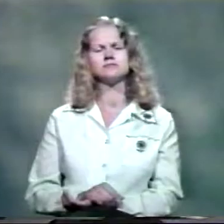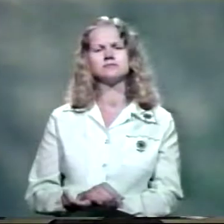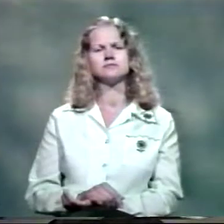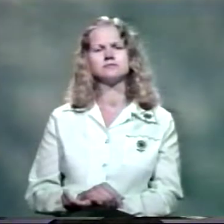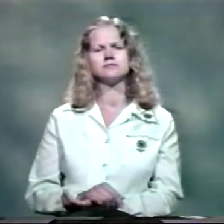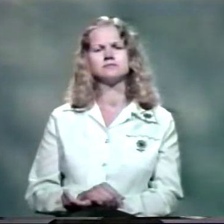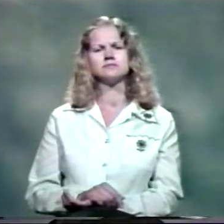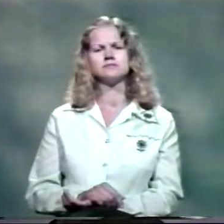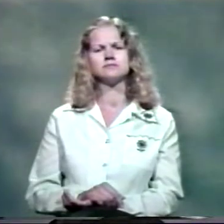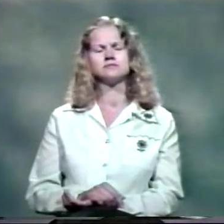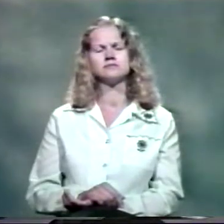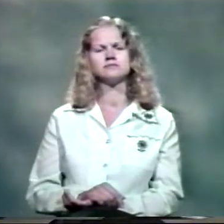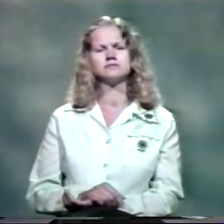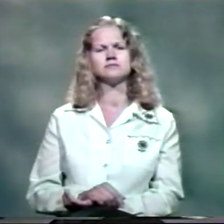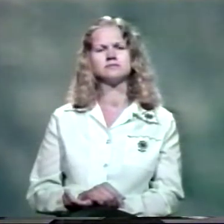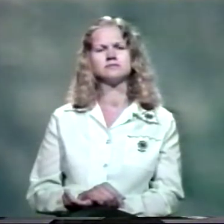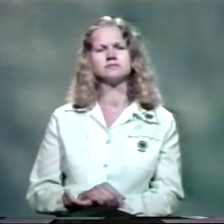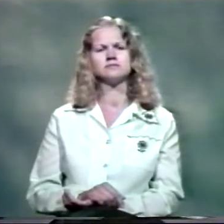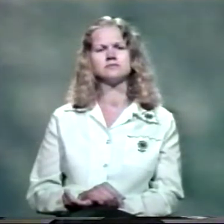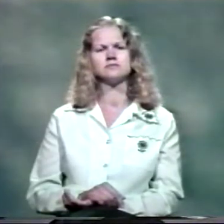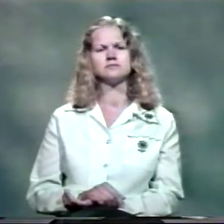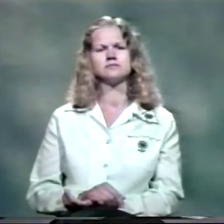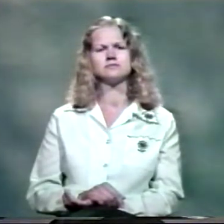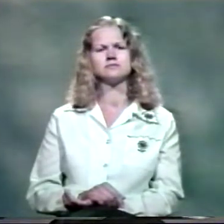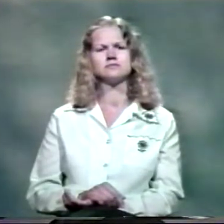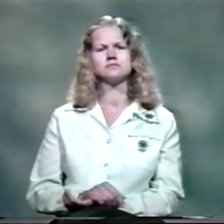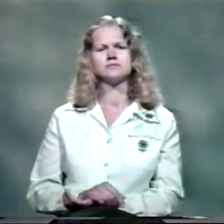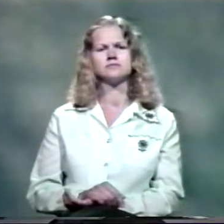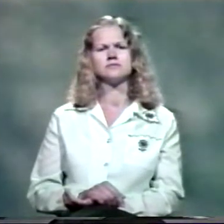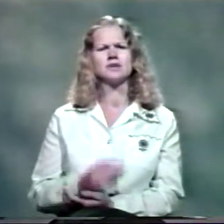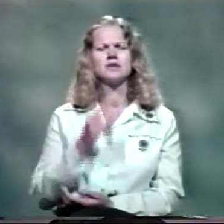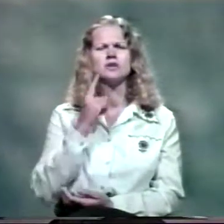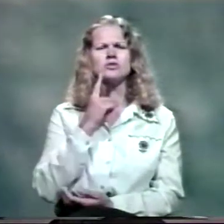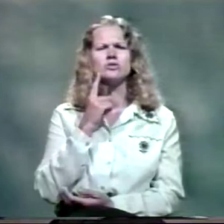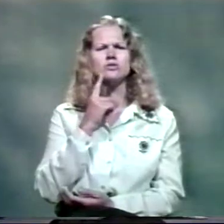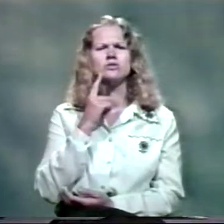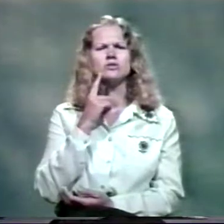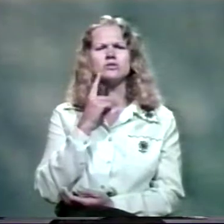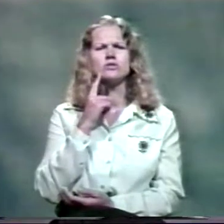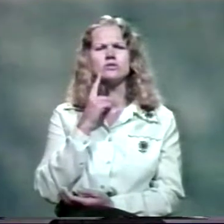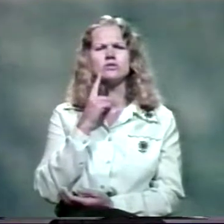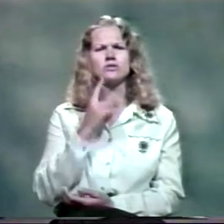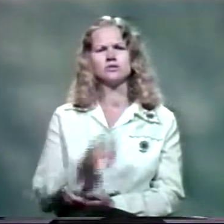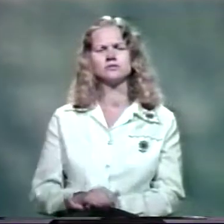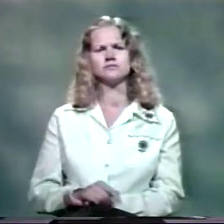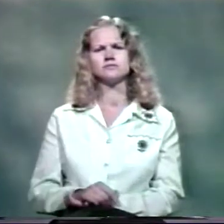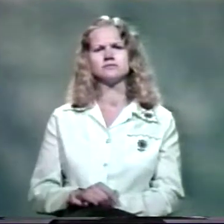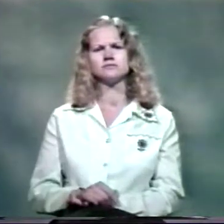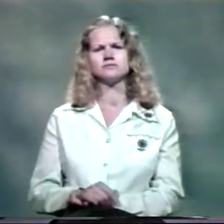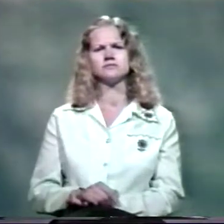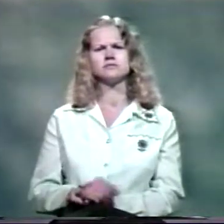In relaxed conversation, you may see the sign to hear like this. To hear.